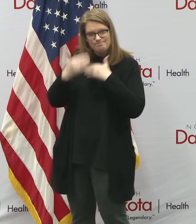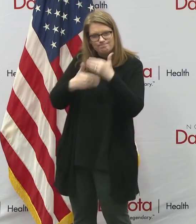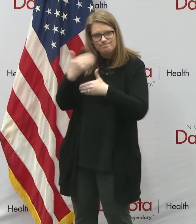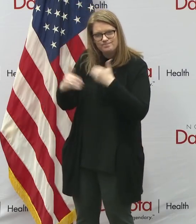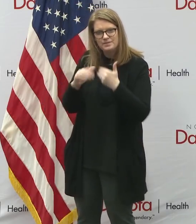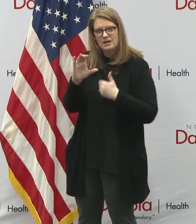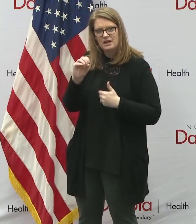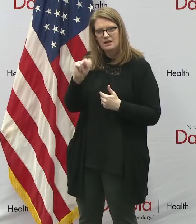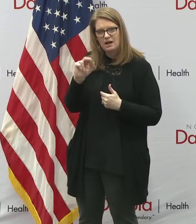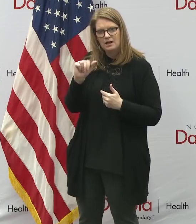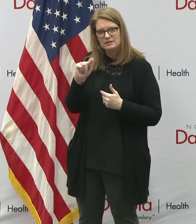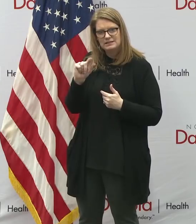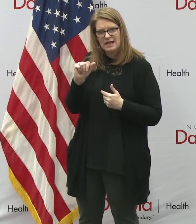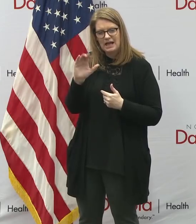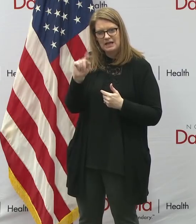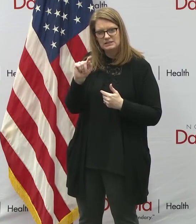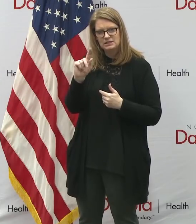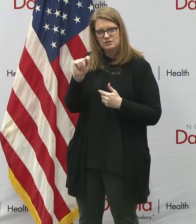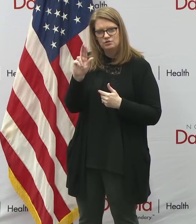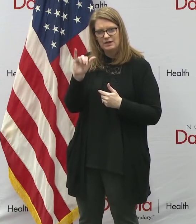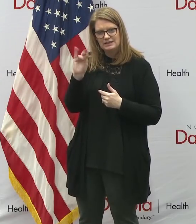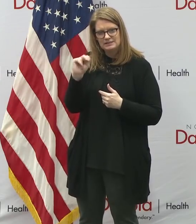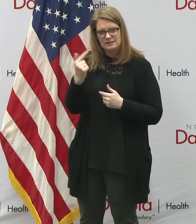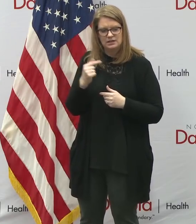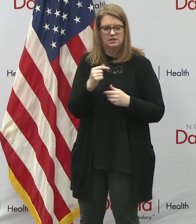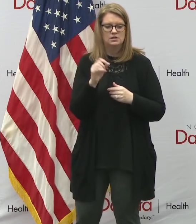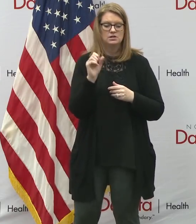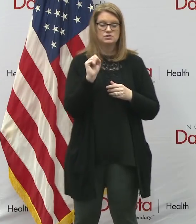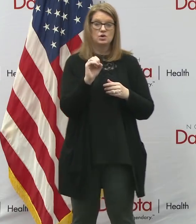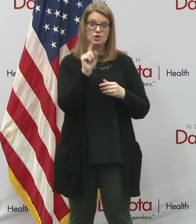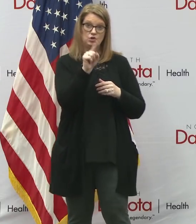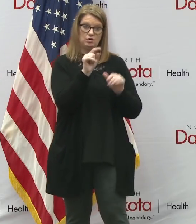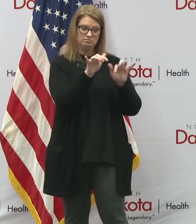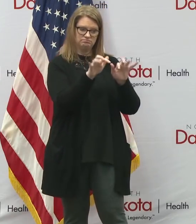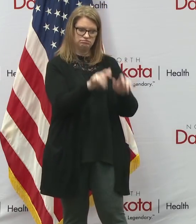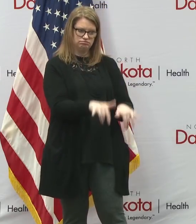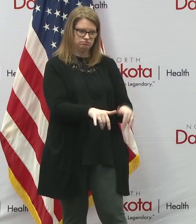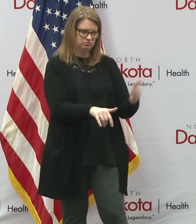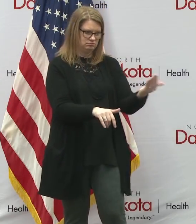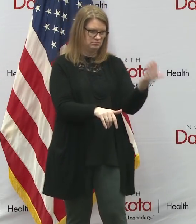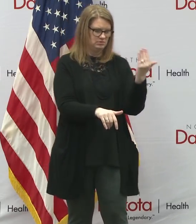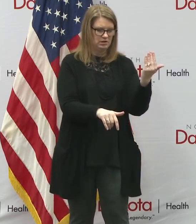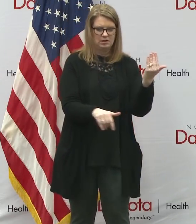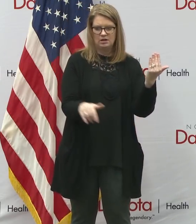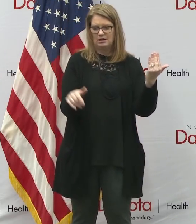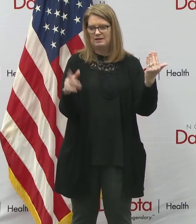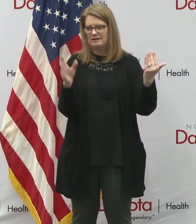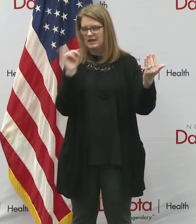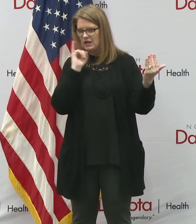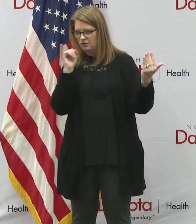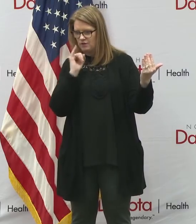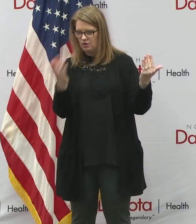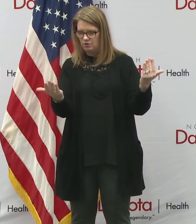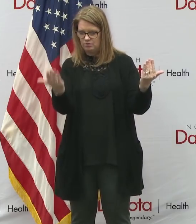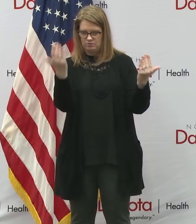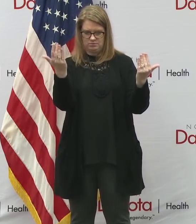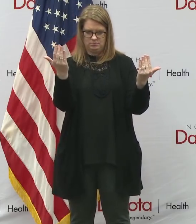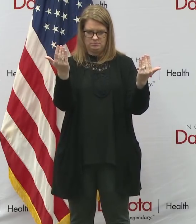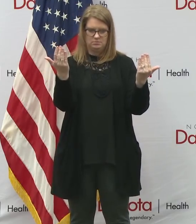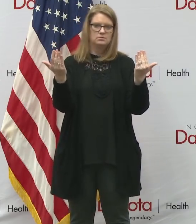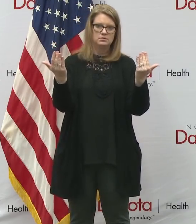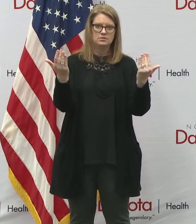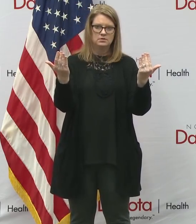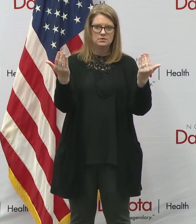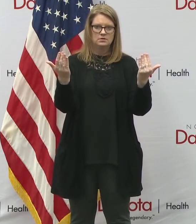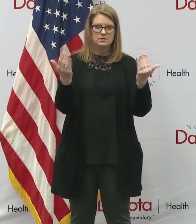can compare an individual's response to the survey and what they say in the interview. Sometimes there's a lag between when